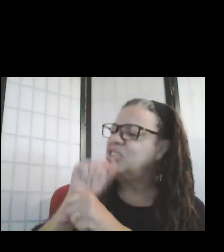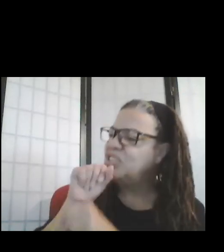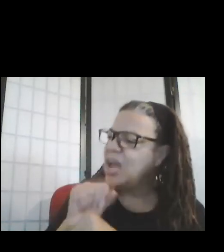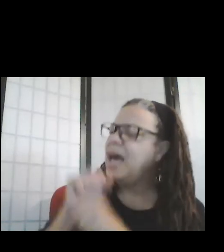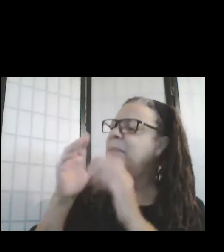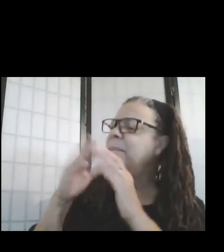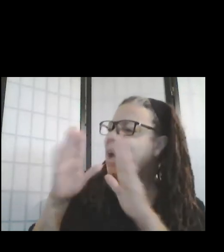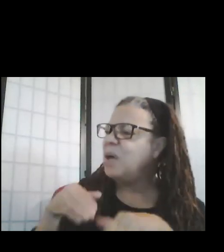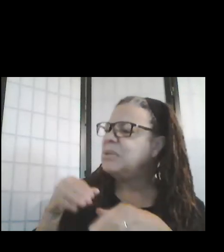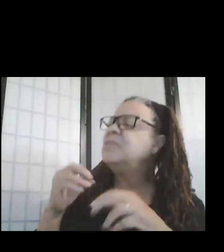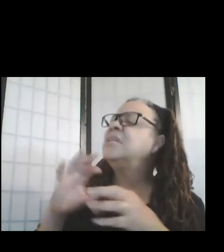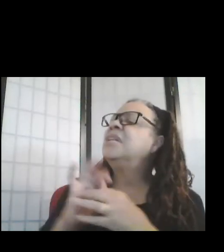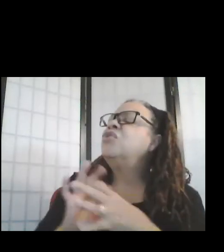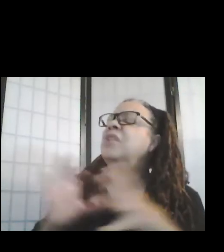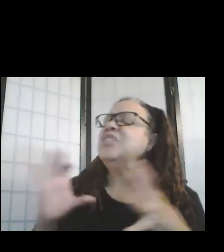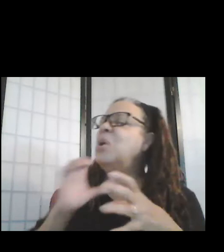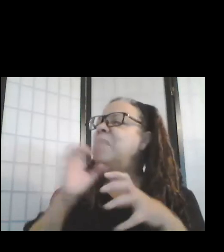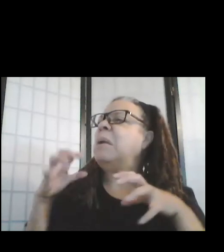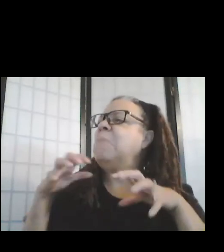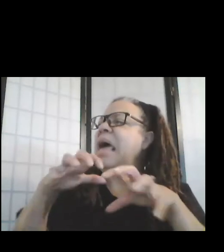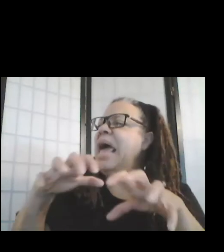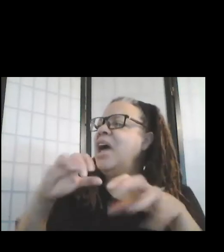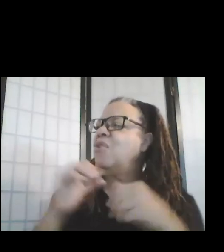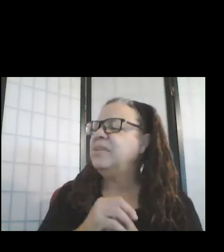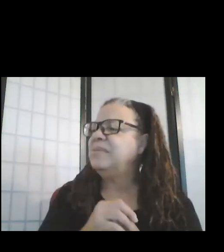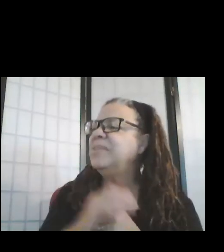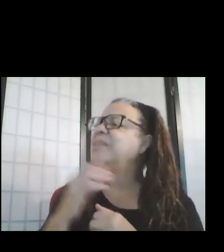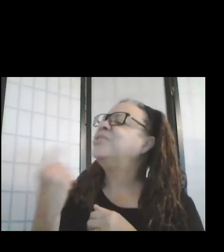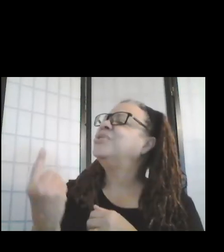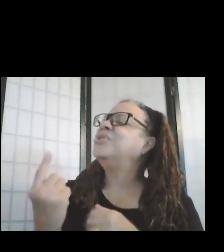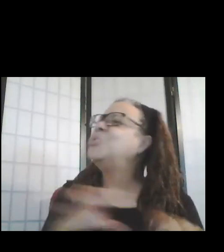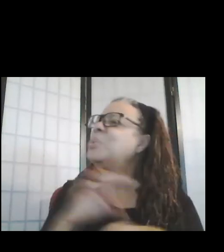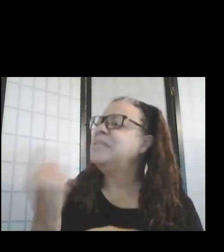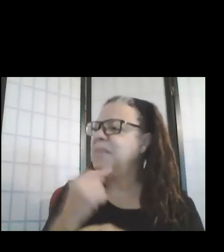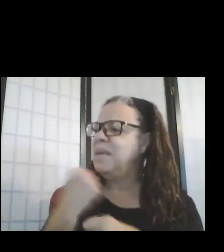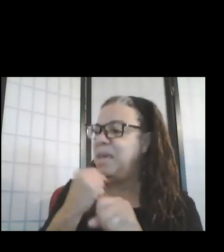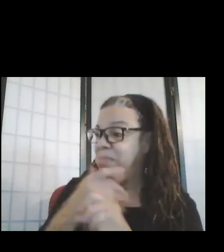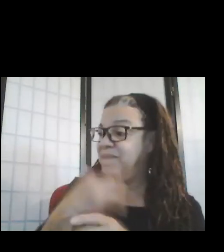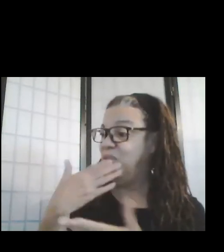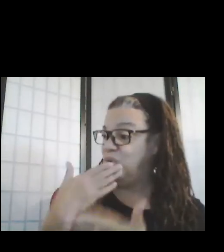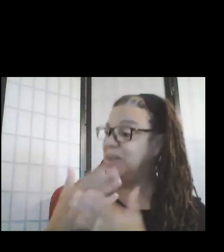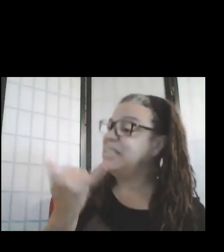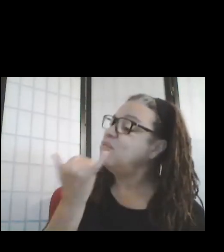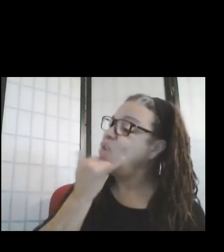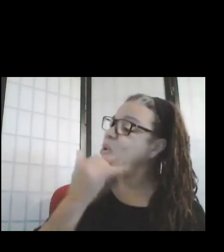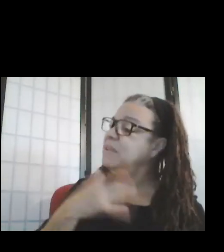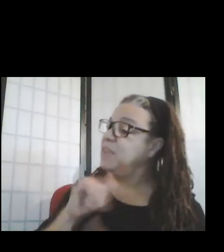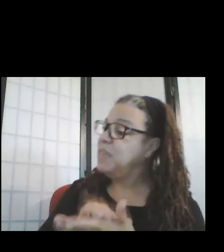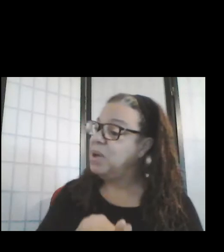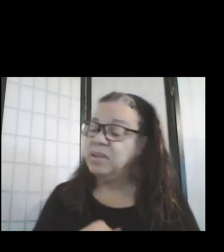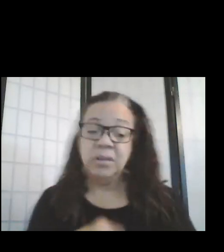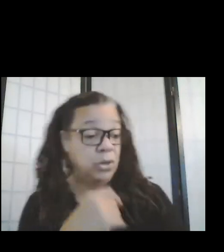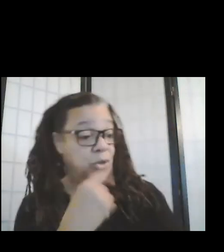so when I come back, I'm not a bear. It's doing something that makes me feel good. Is that wrong? You tell me, is